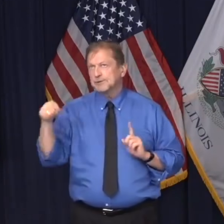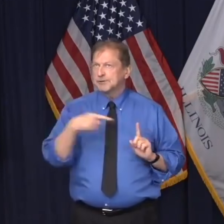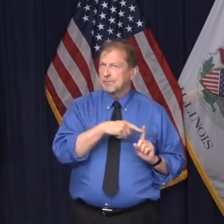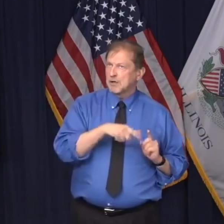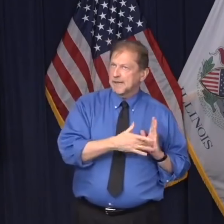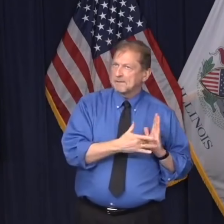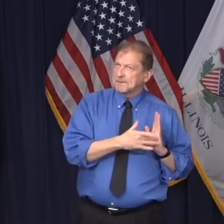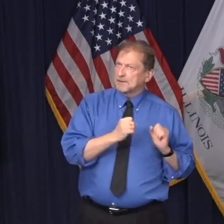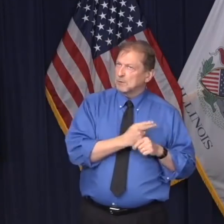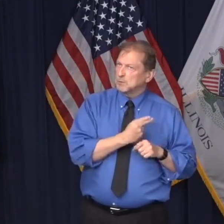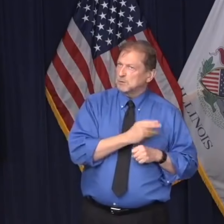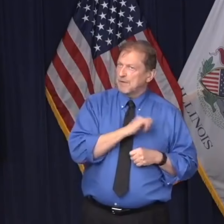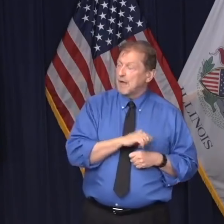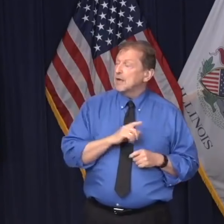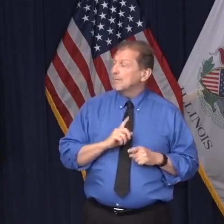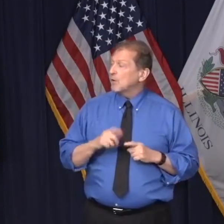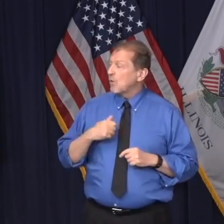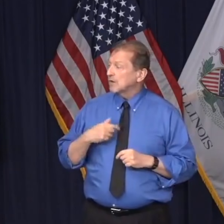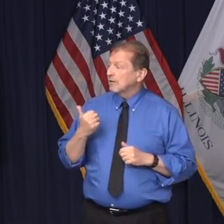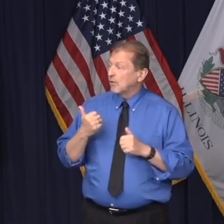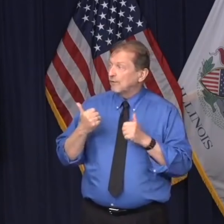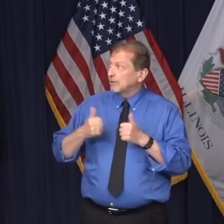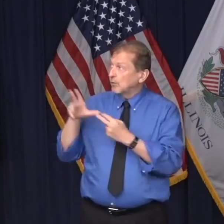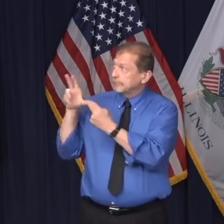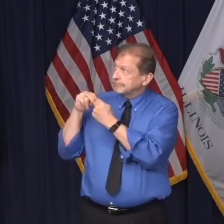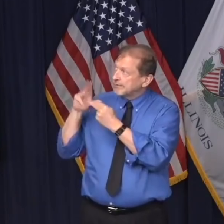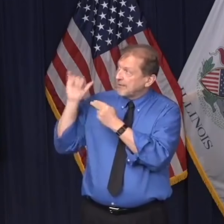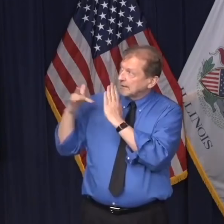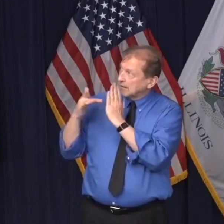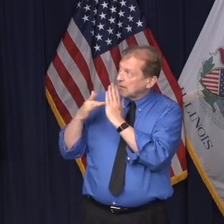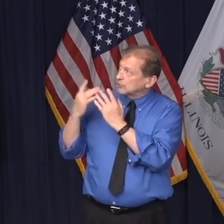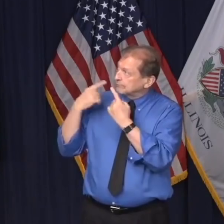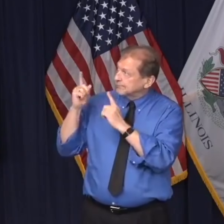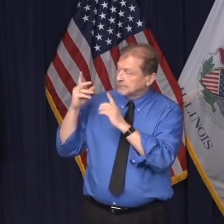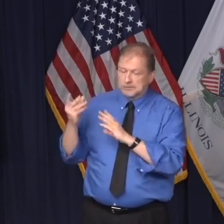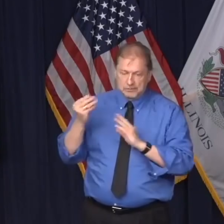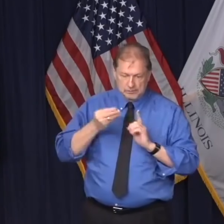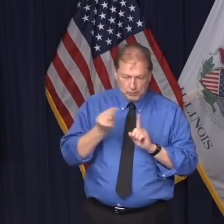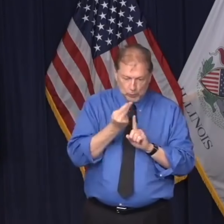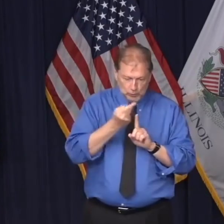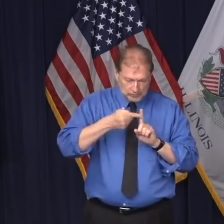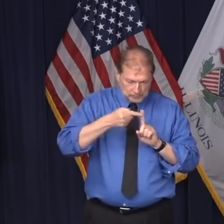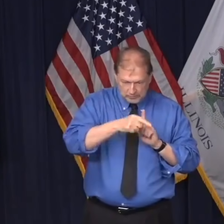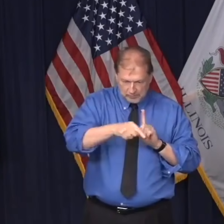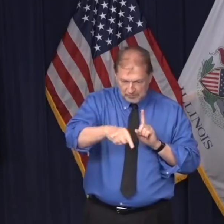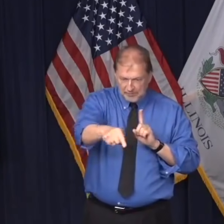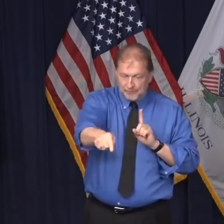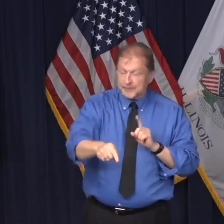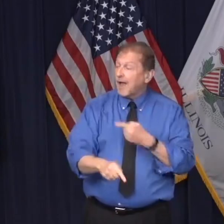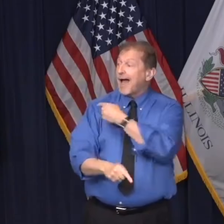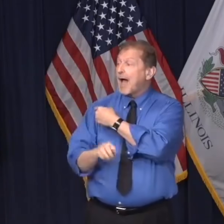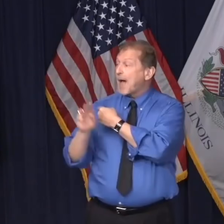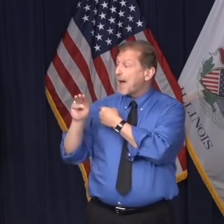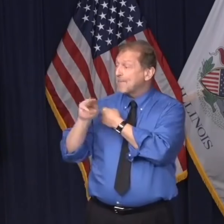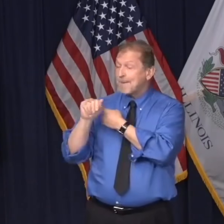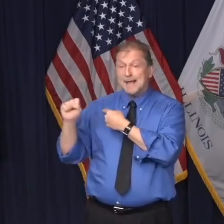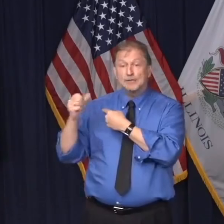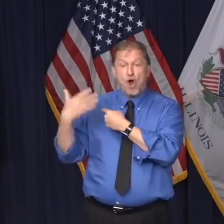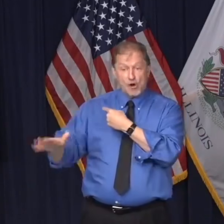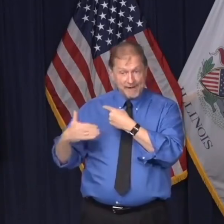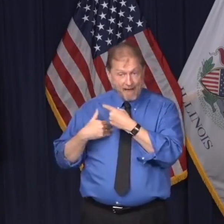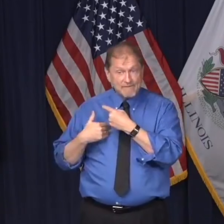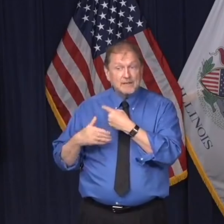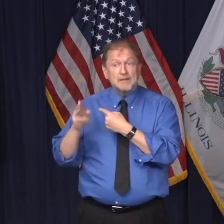importantly, we just want the technology that will work best. And there are examples of it working in Massachusetts in